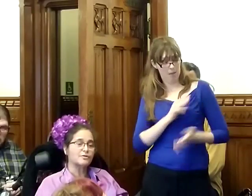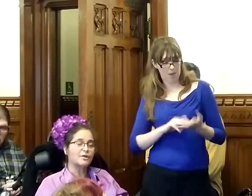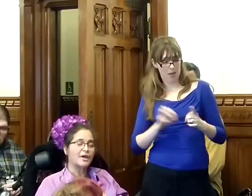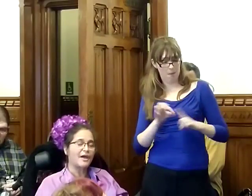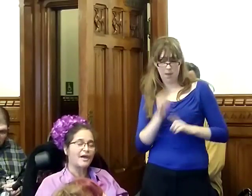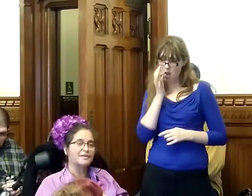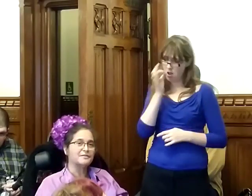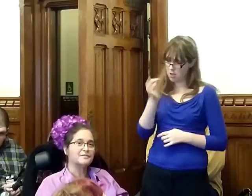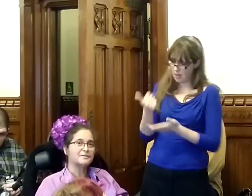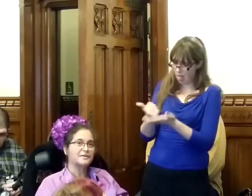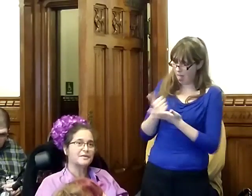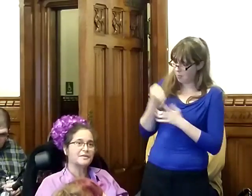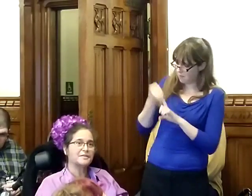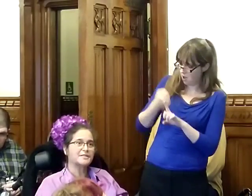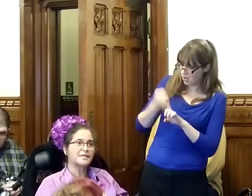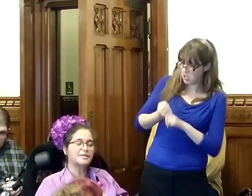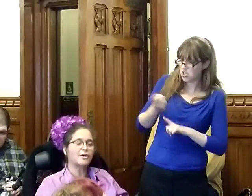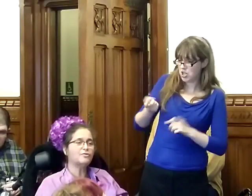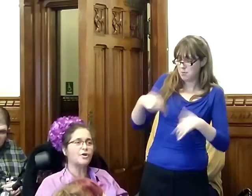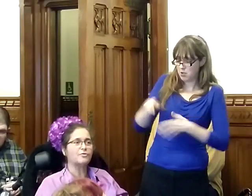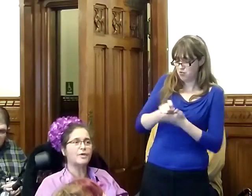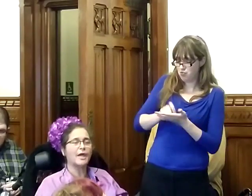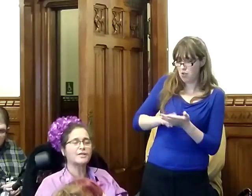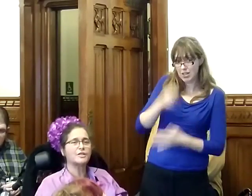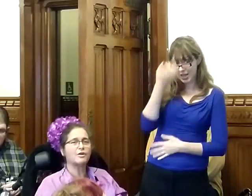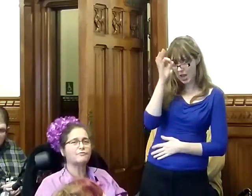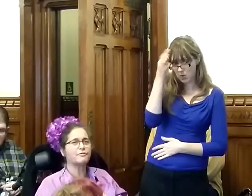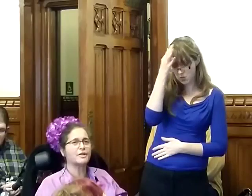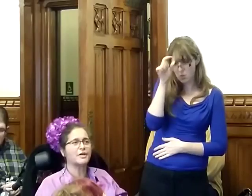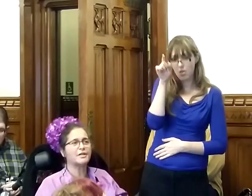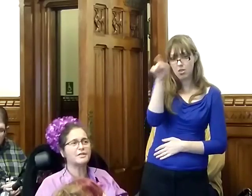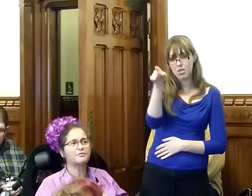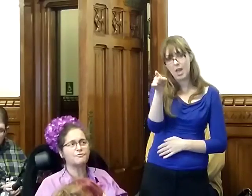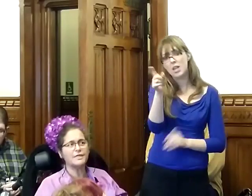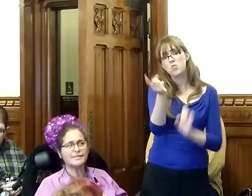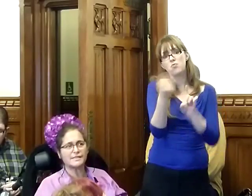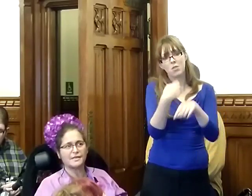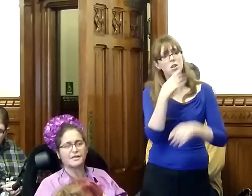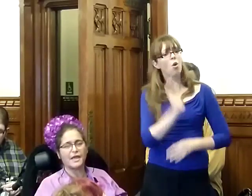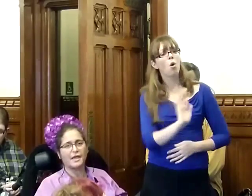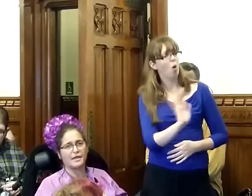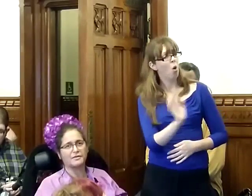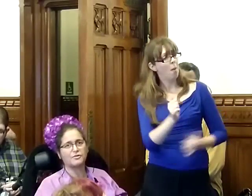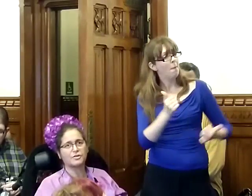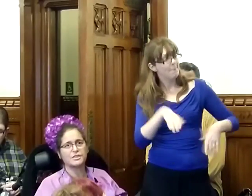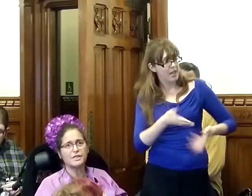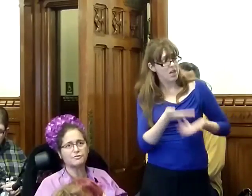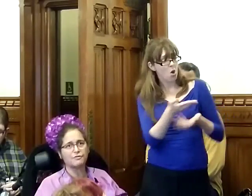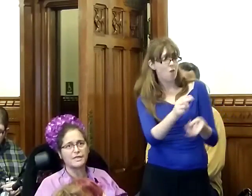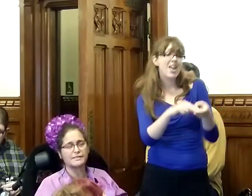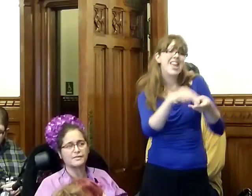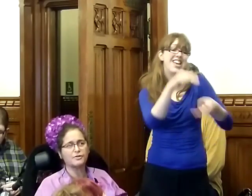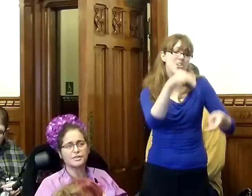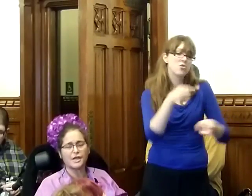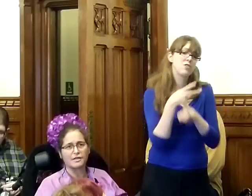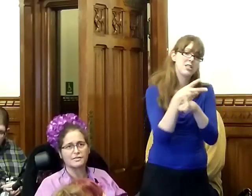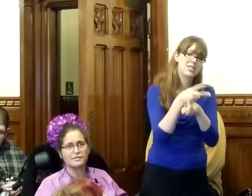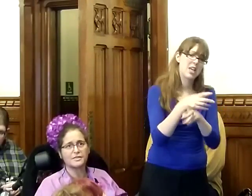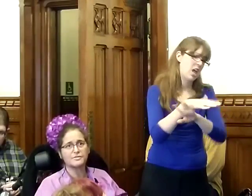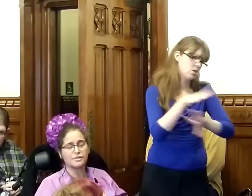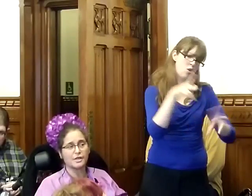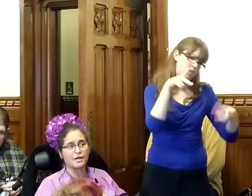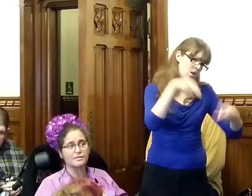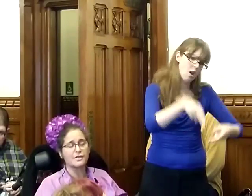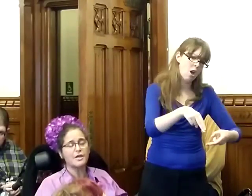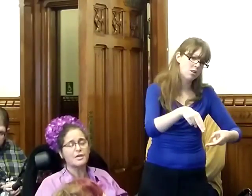to the council and they said, oh no, we're actually offering her an increase in care, not a decrease, not a